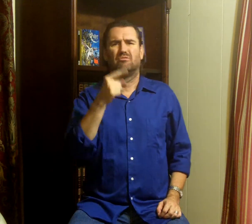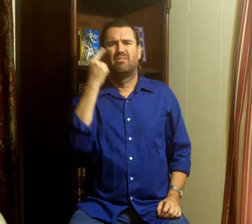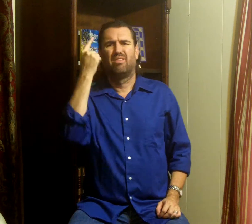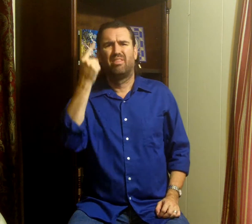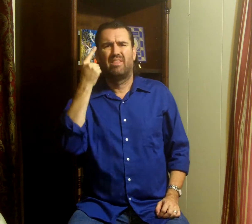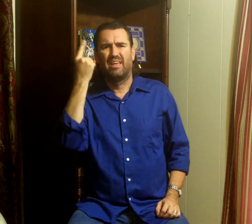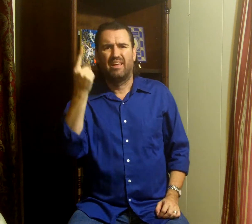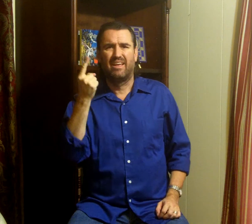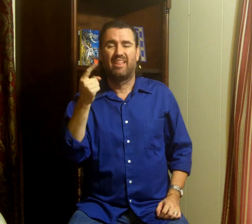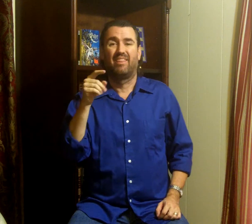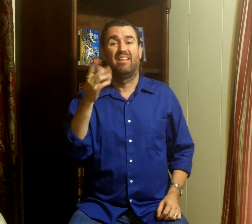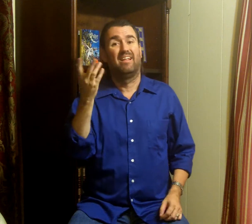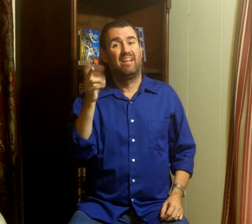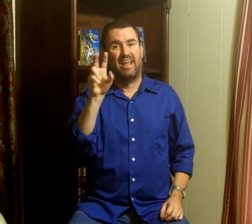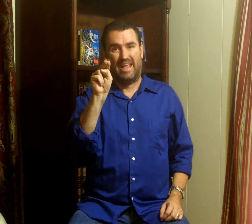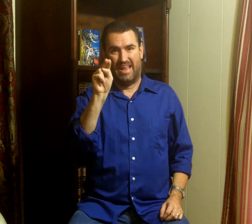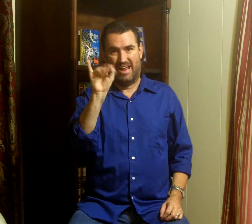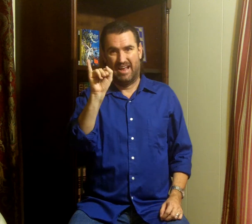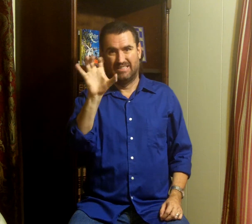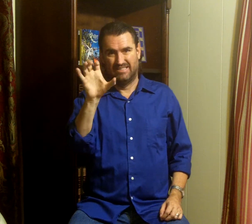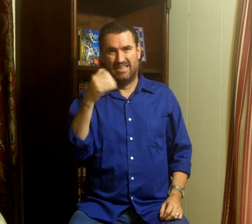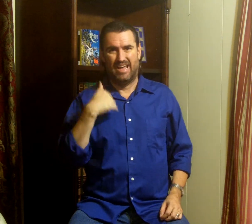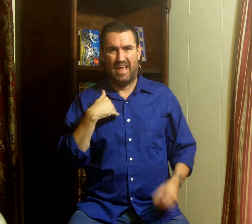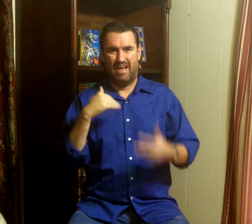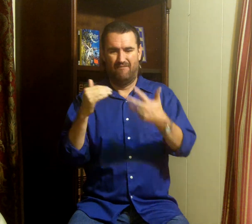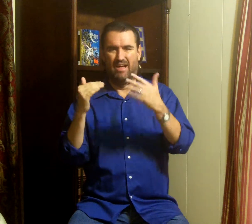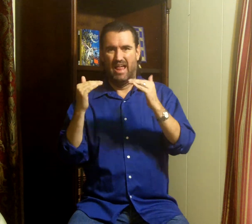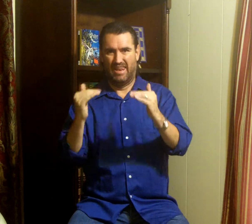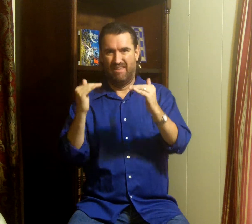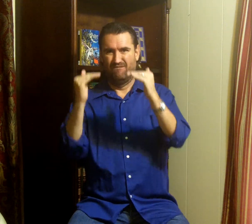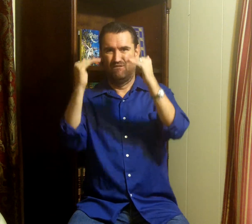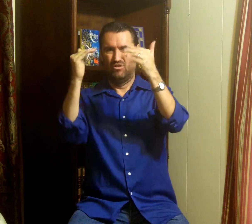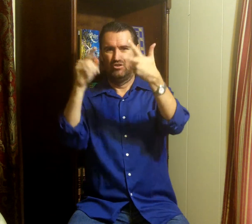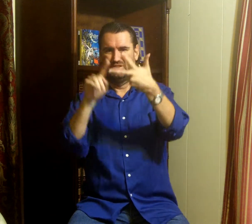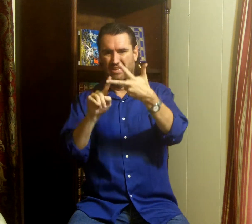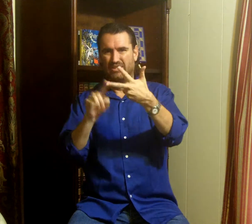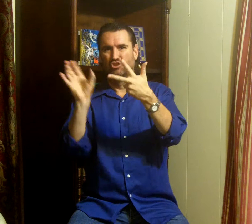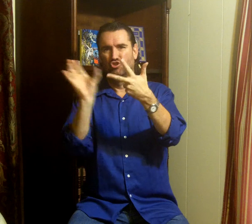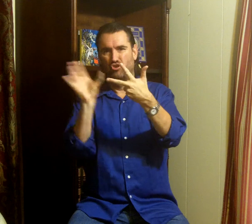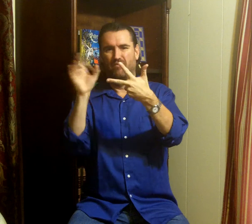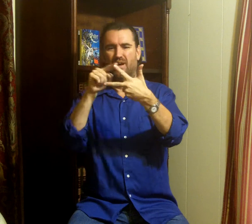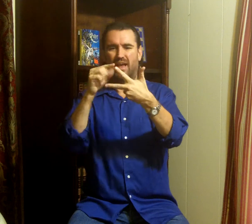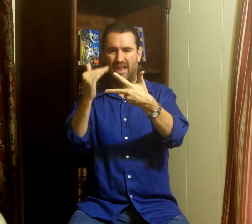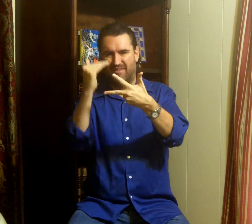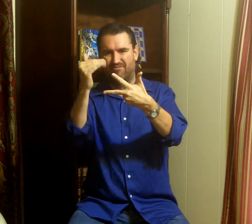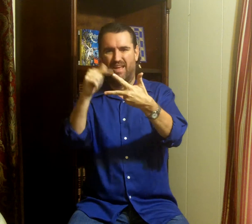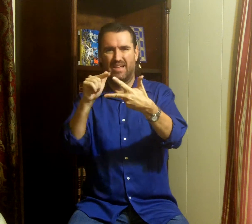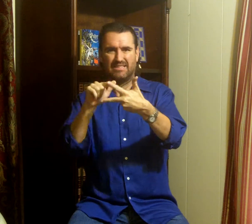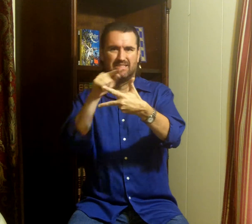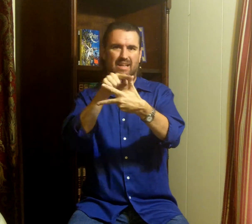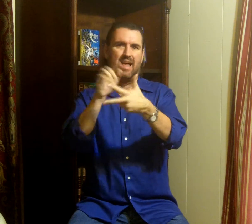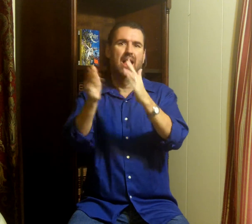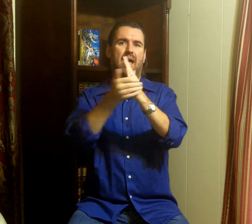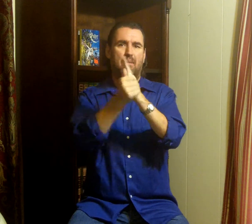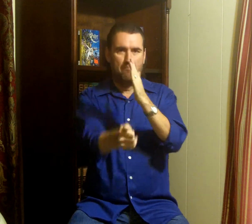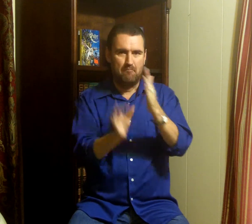level system of having certified, advanced, and master, but that's gone. They're now in you're